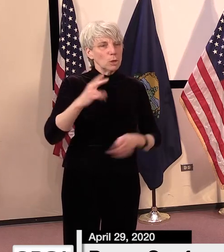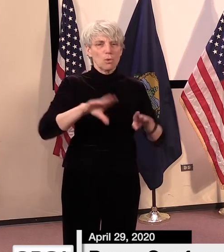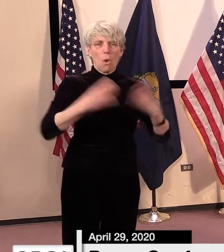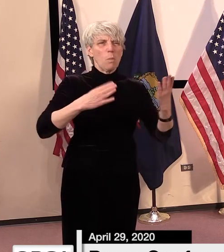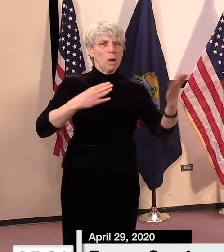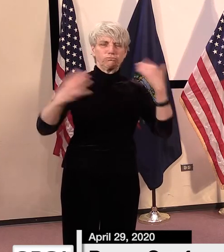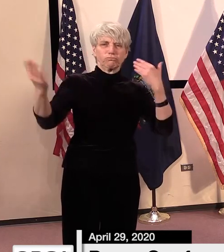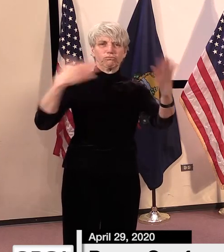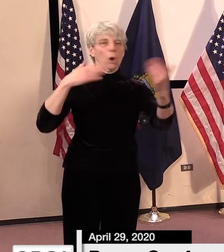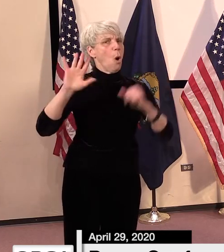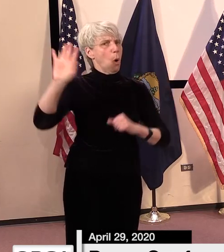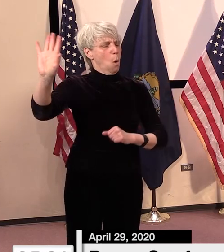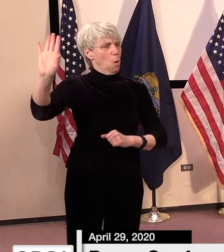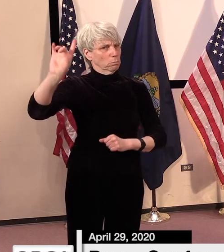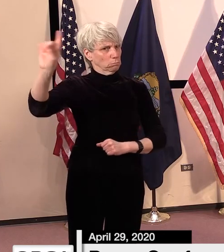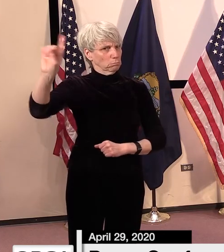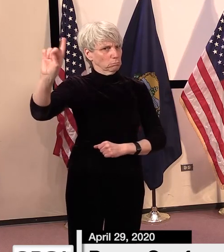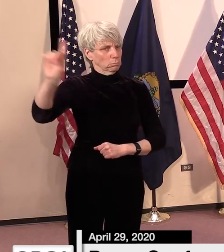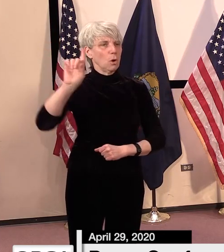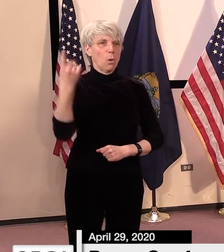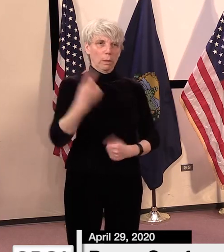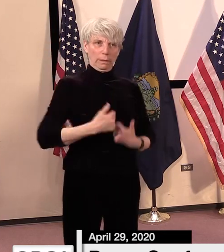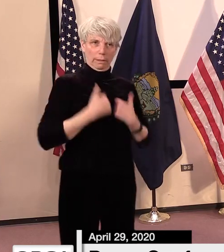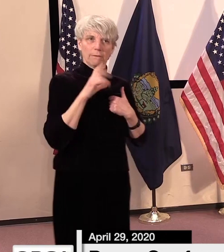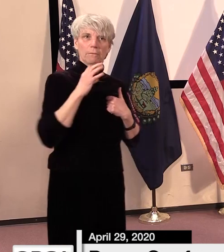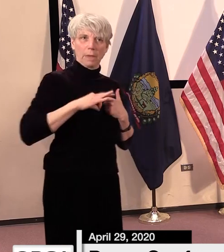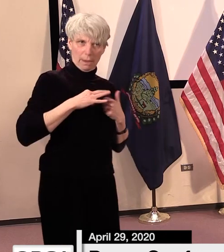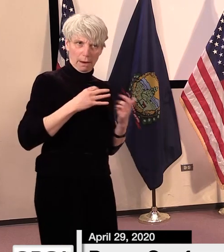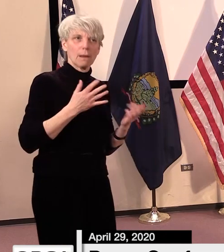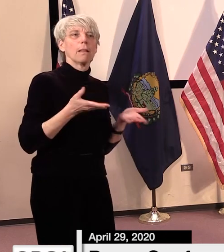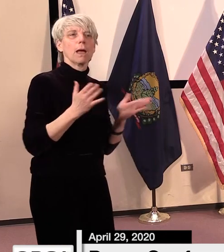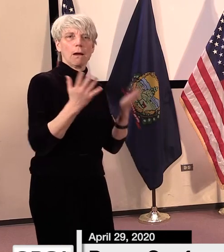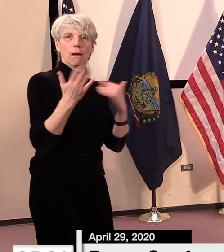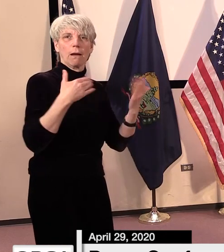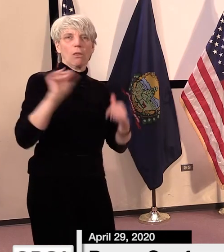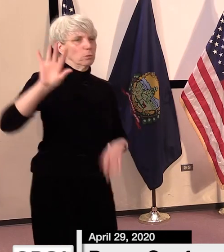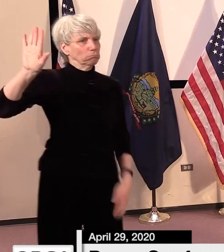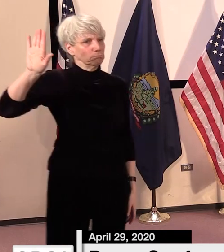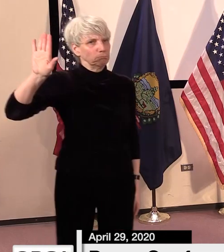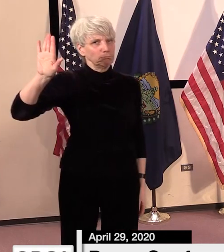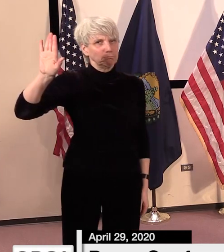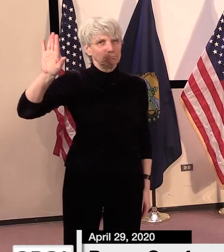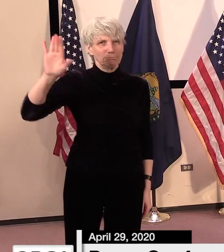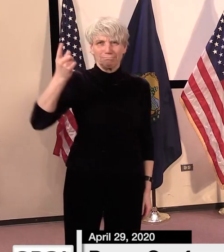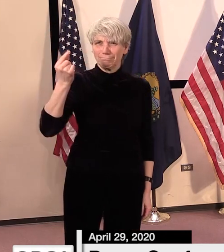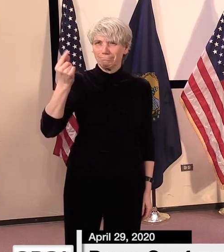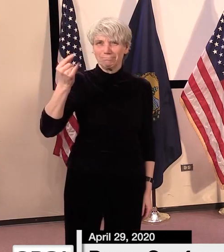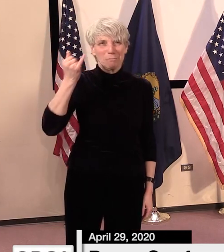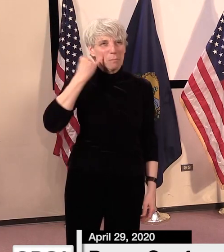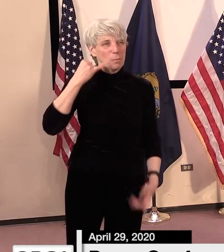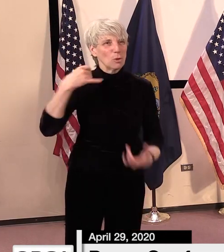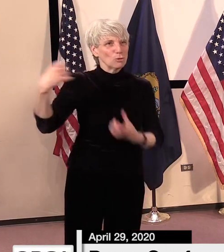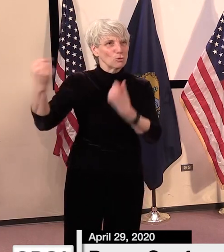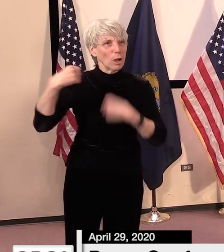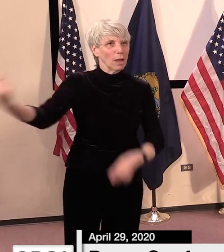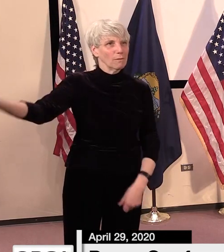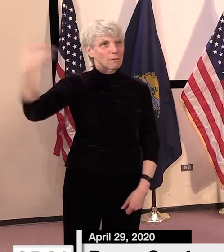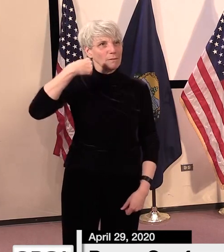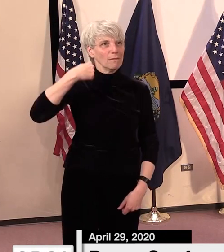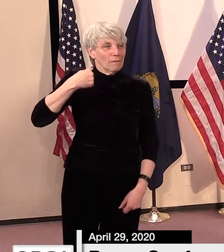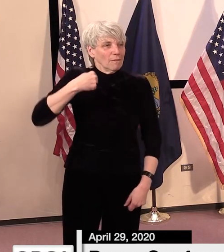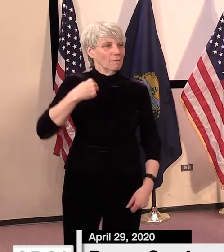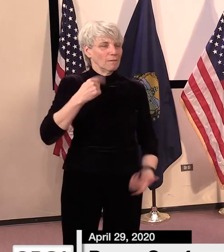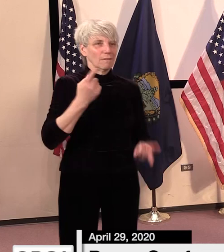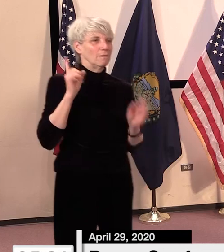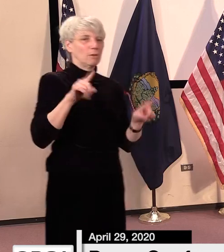and you say it's just for your residents, how are you going to, what are you going to do when somebody comes across the line and goes to your beach